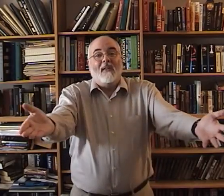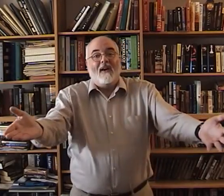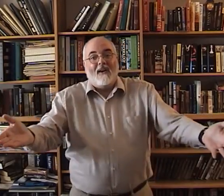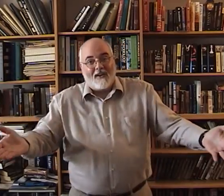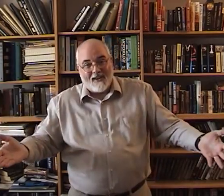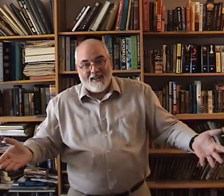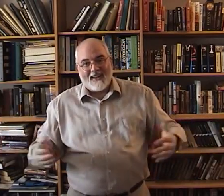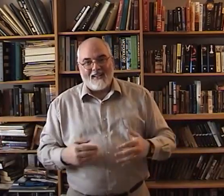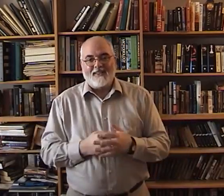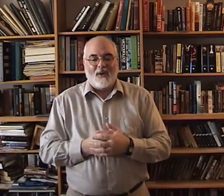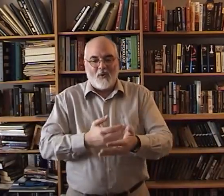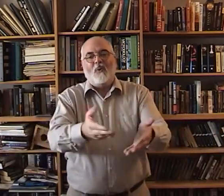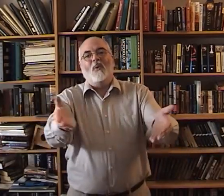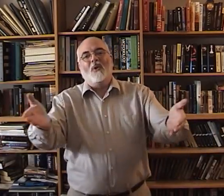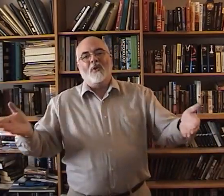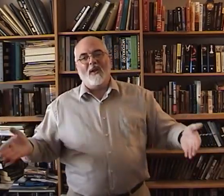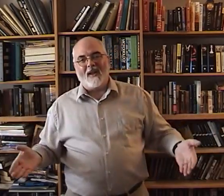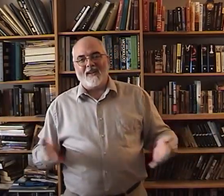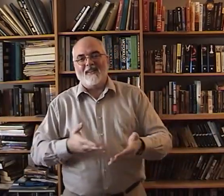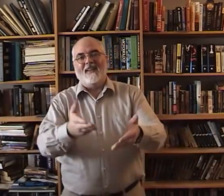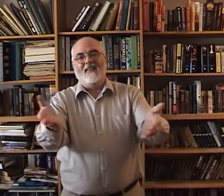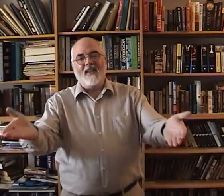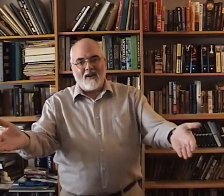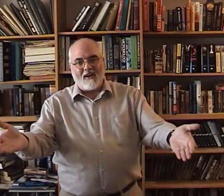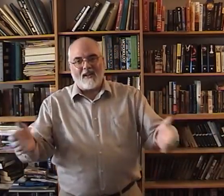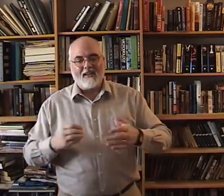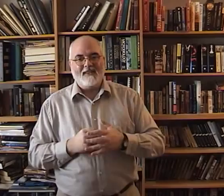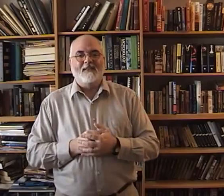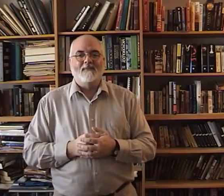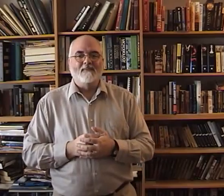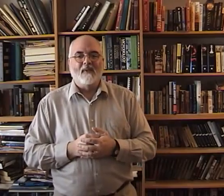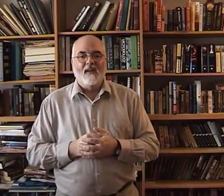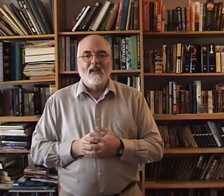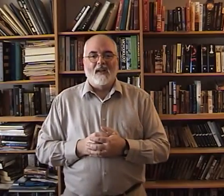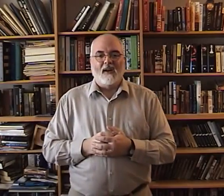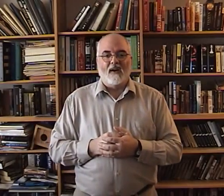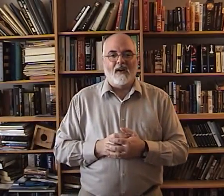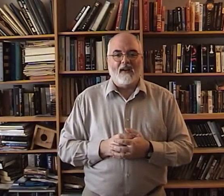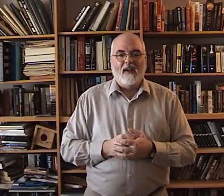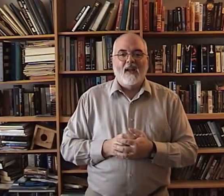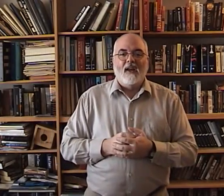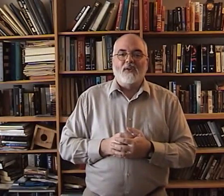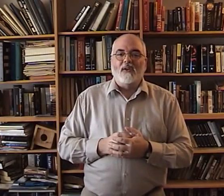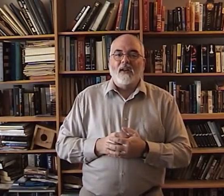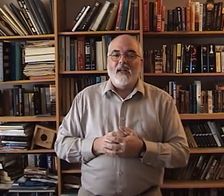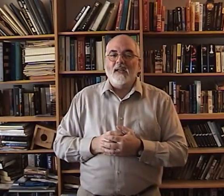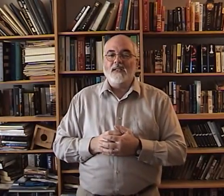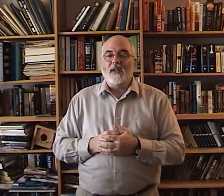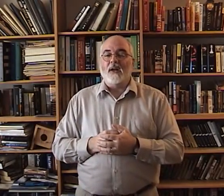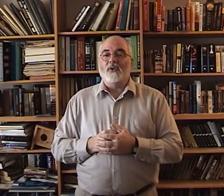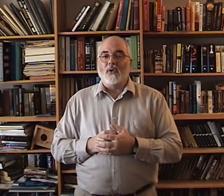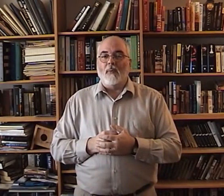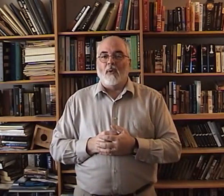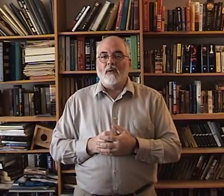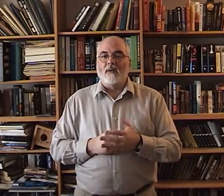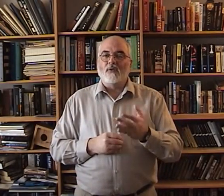there. It's the whole thing. There it is. All right. Is there trouble?